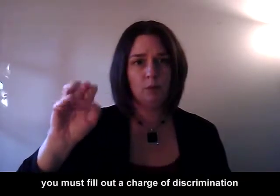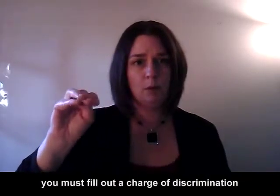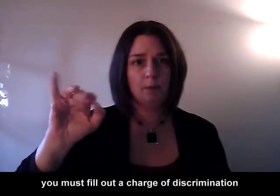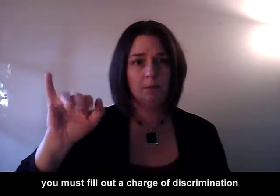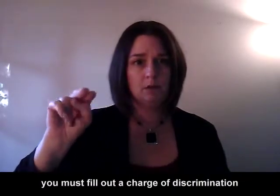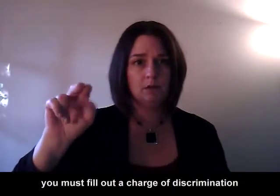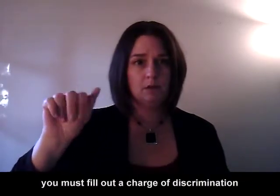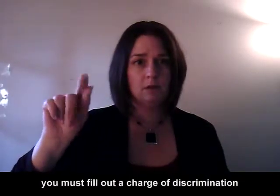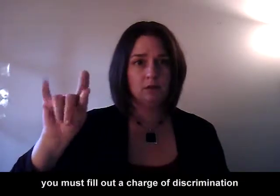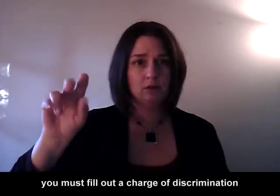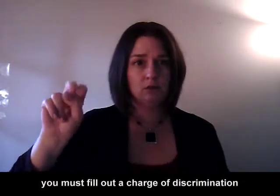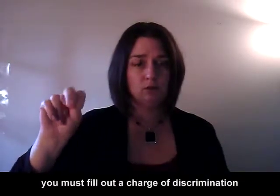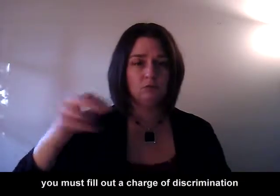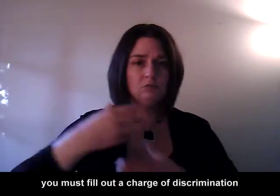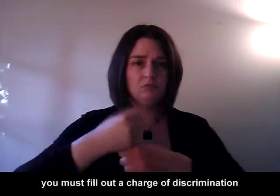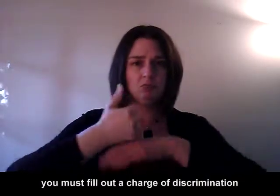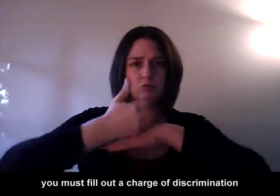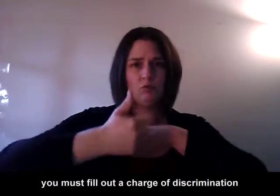you must fill out a charge of discrimination